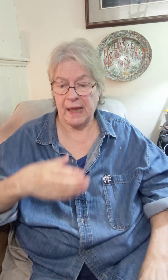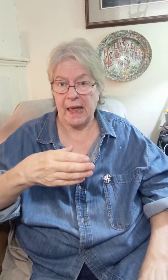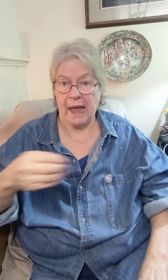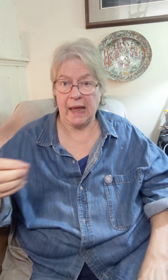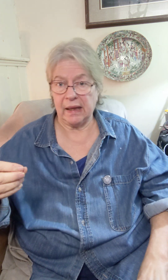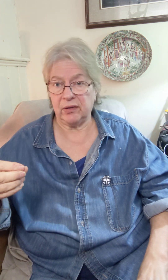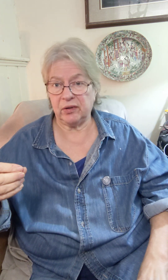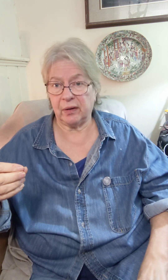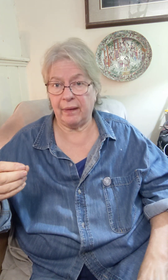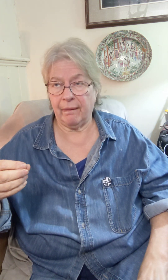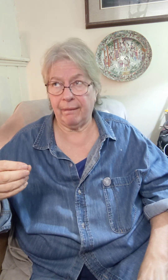and